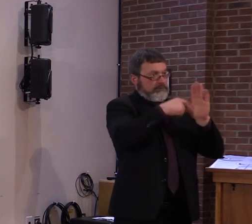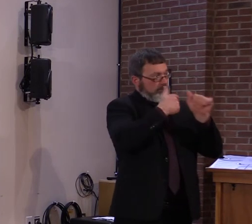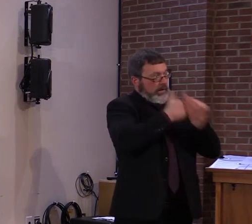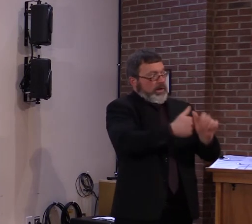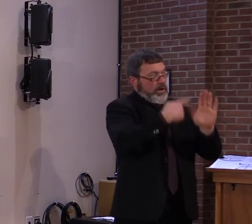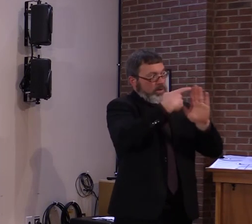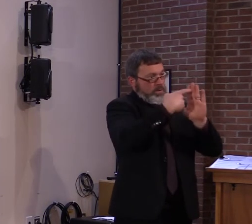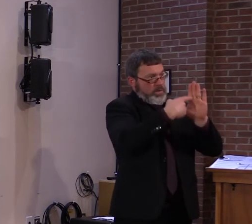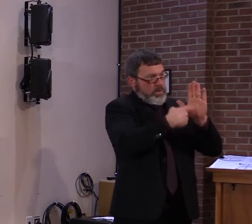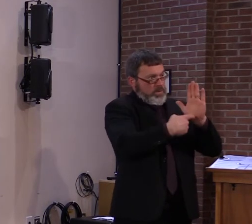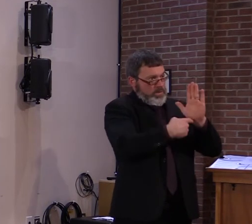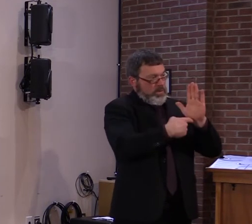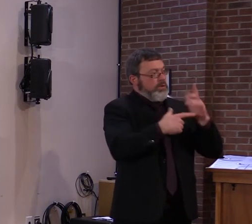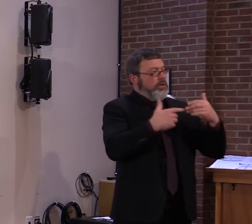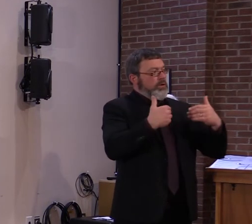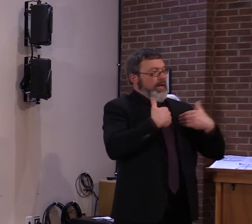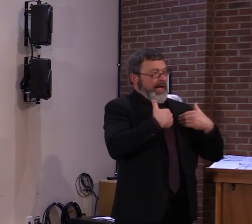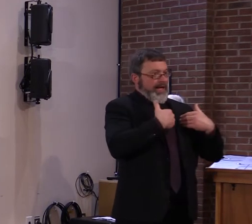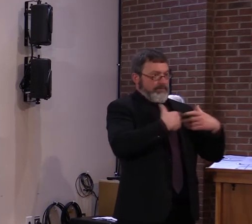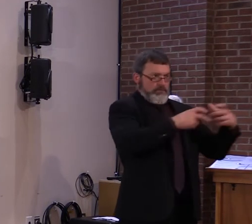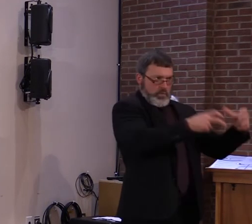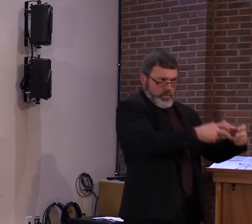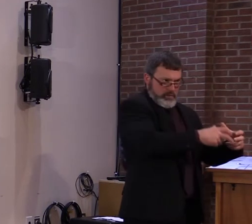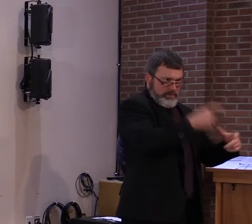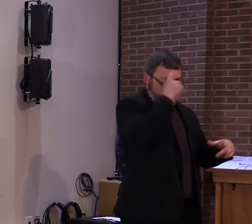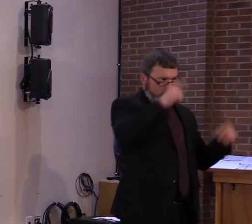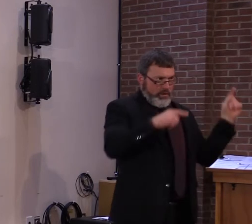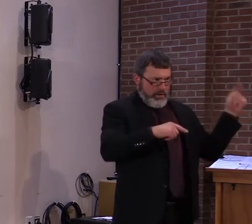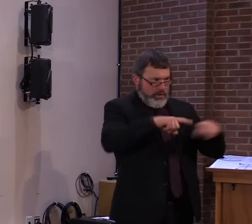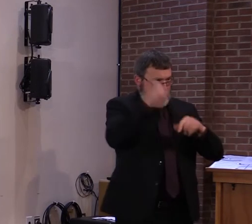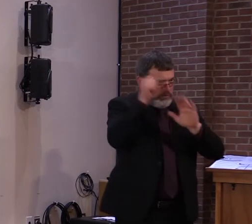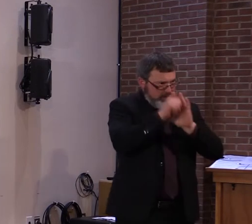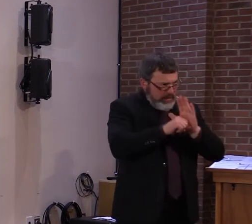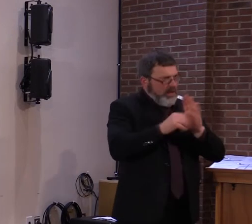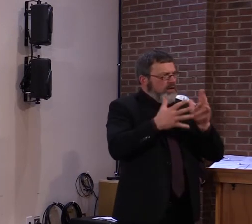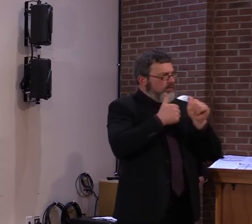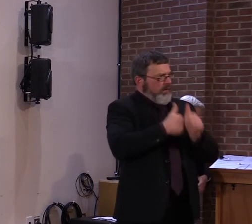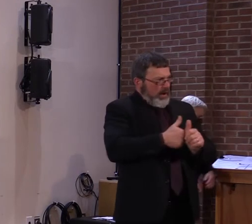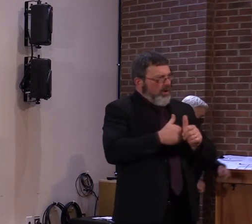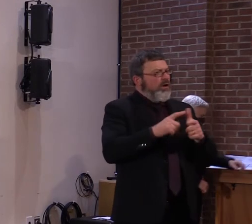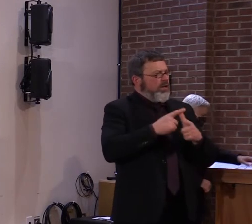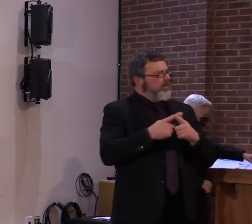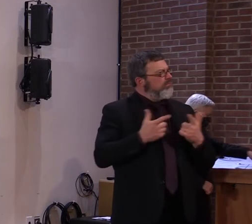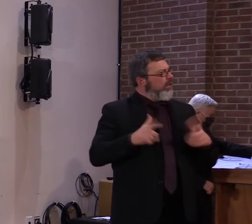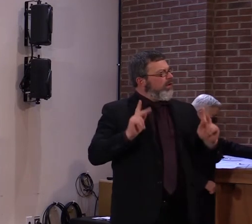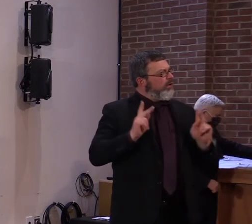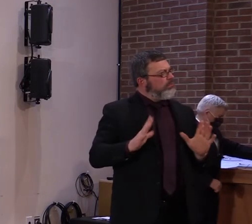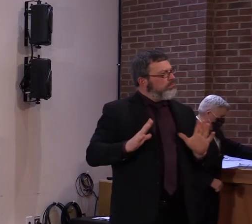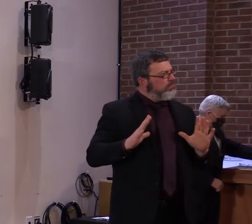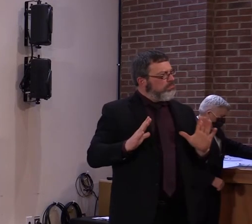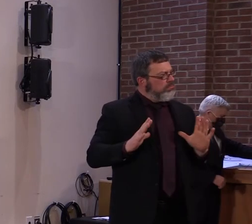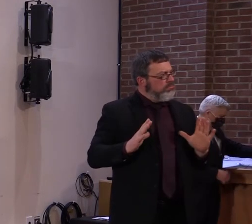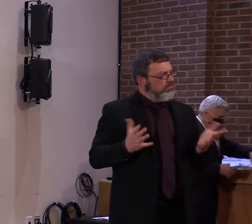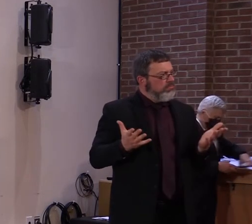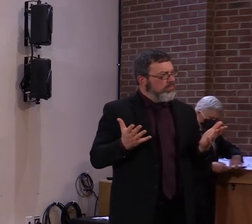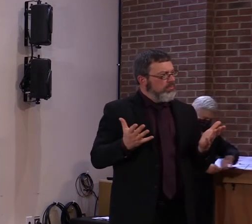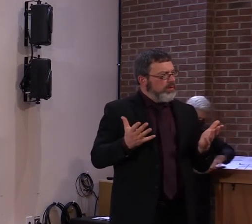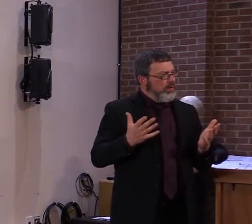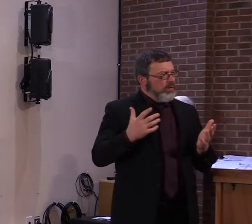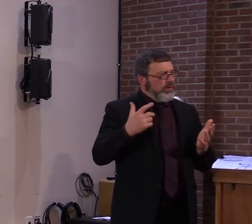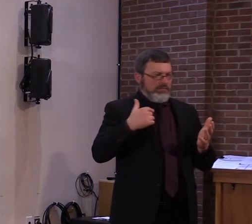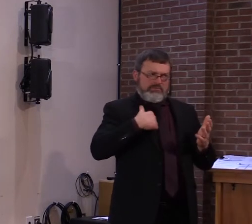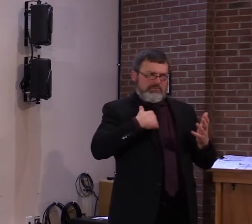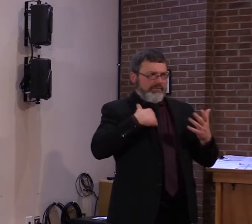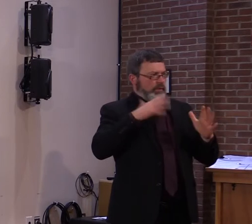we've required them to provide a great deal of educational messaging around our quarantine and our cross-state travel policy, something that's